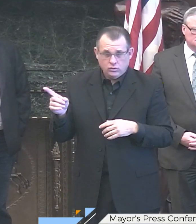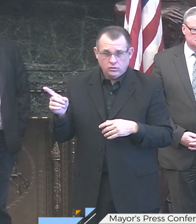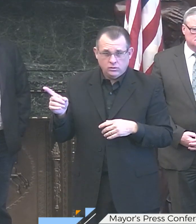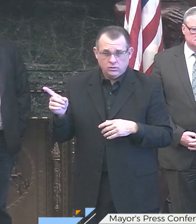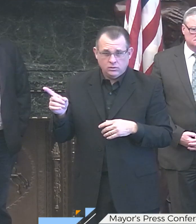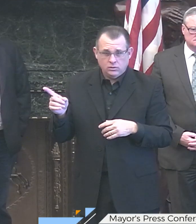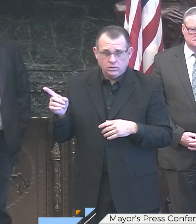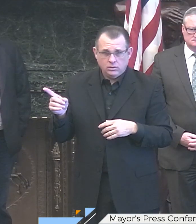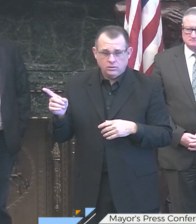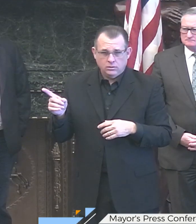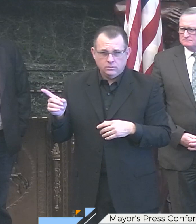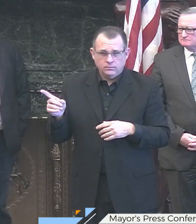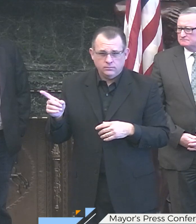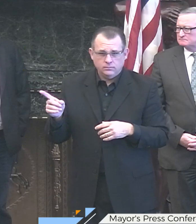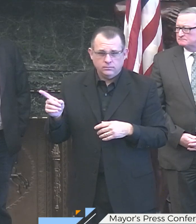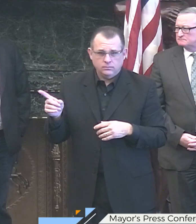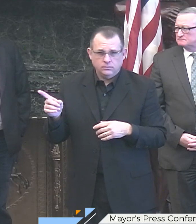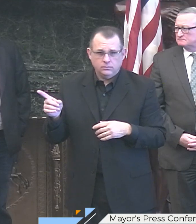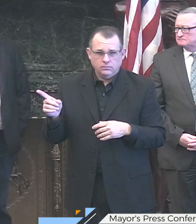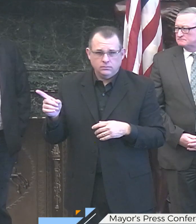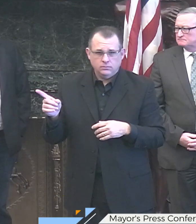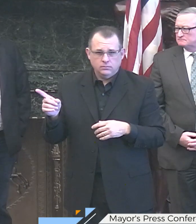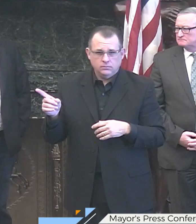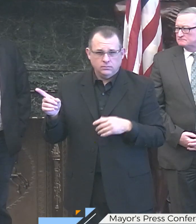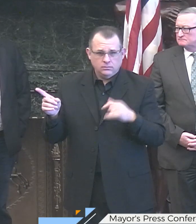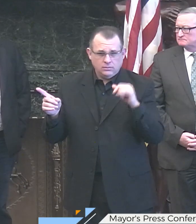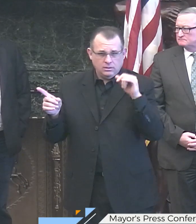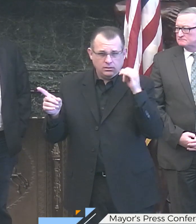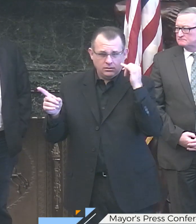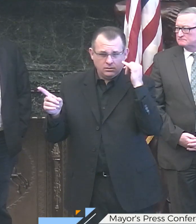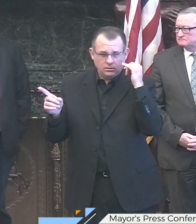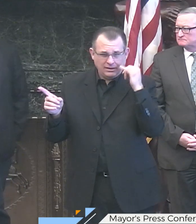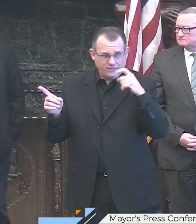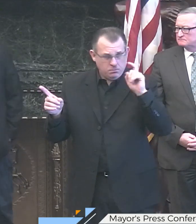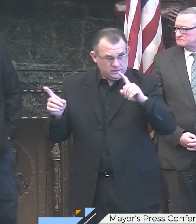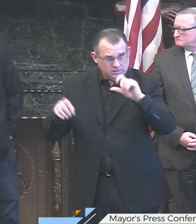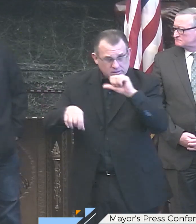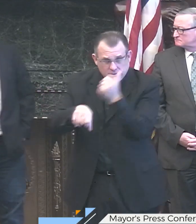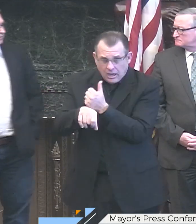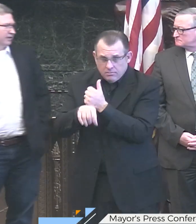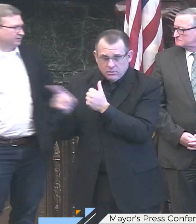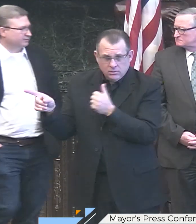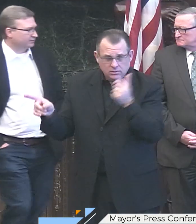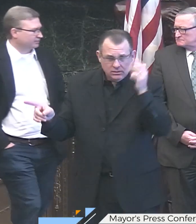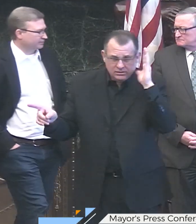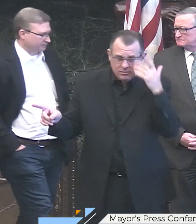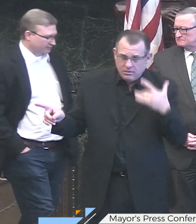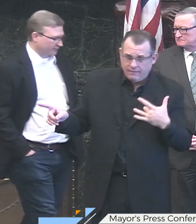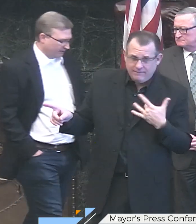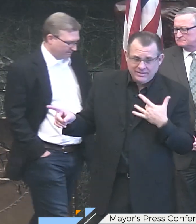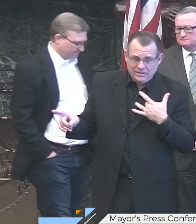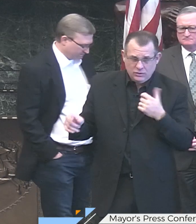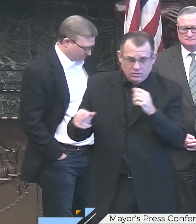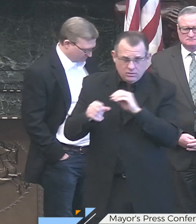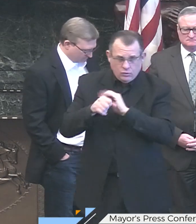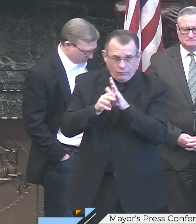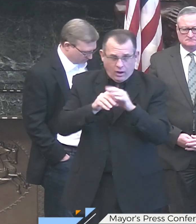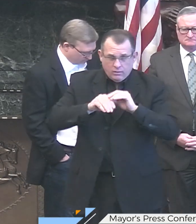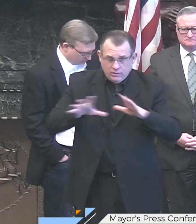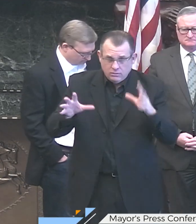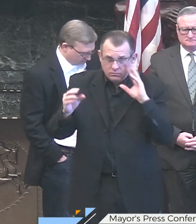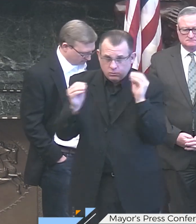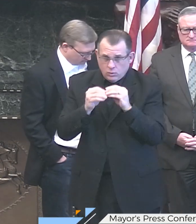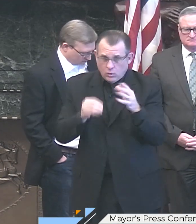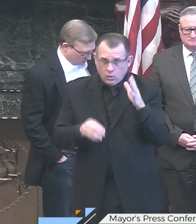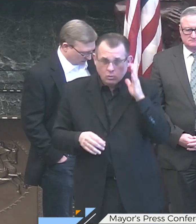that the virus may be, getting ready to, I guess, take a turn. What I wanted to know is, for people who are,